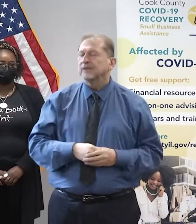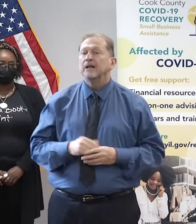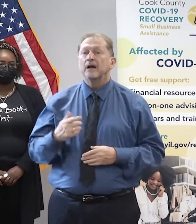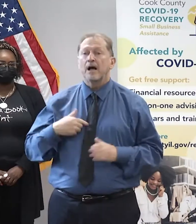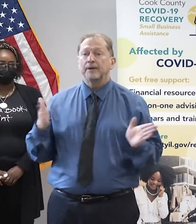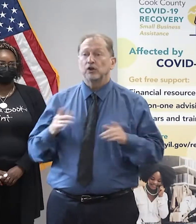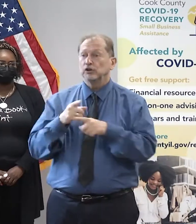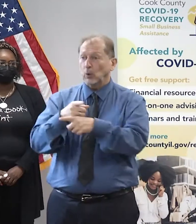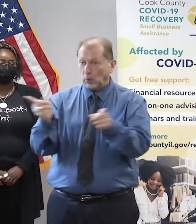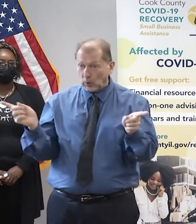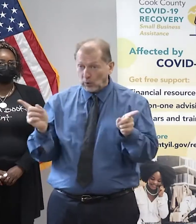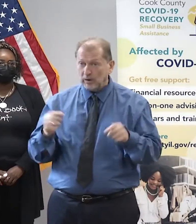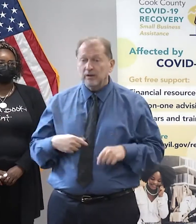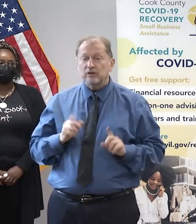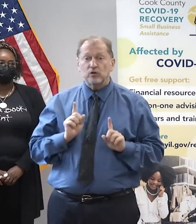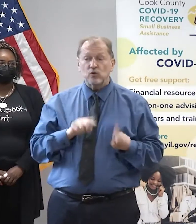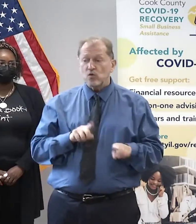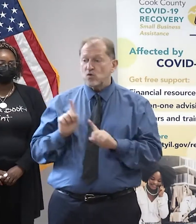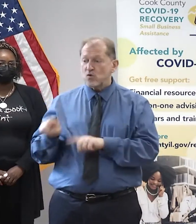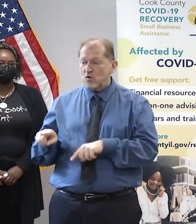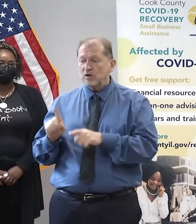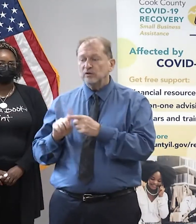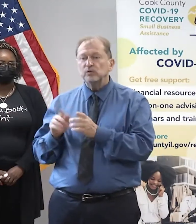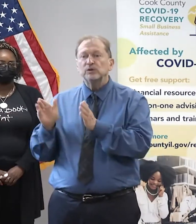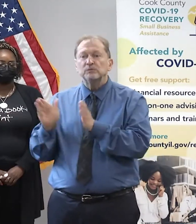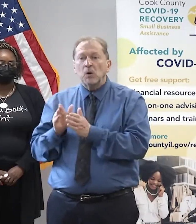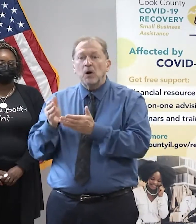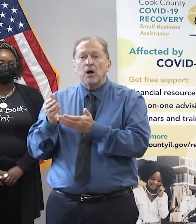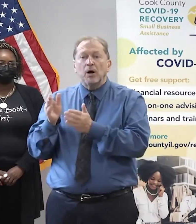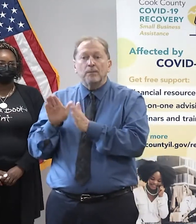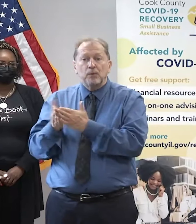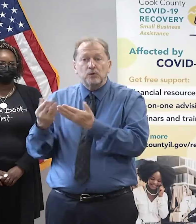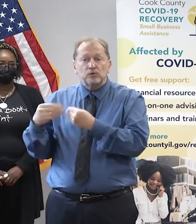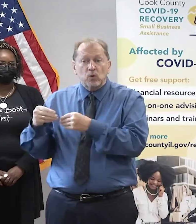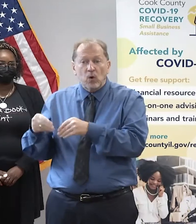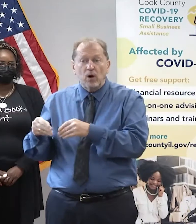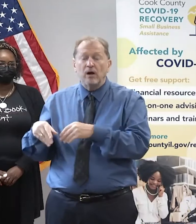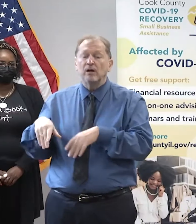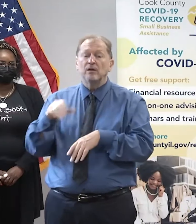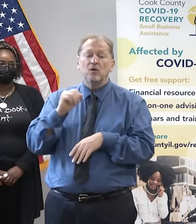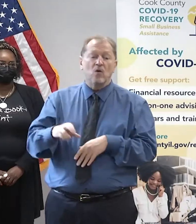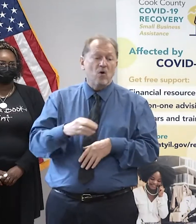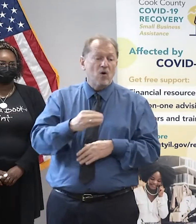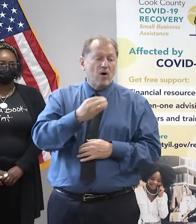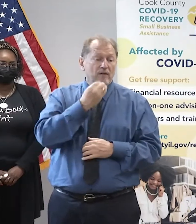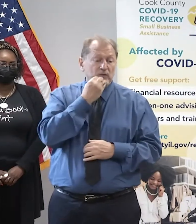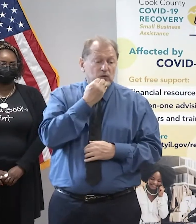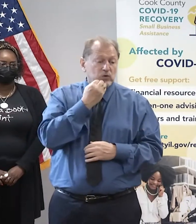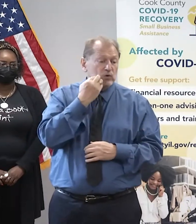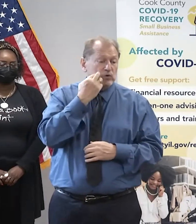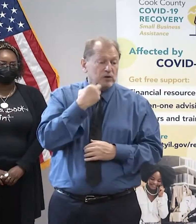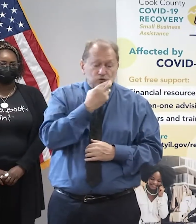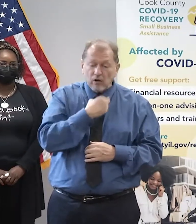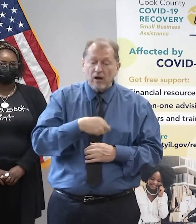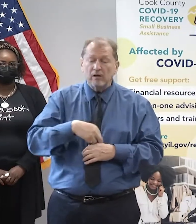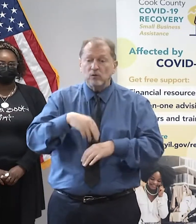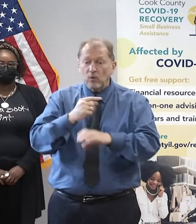you to stop by your local or virtual bookstore, favorite restaurant or food truck,